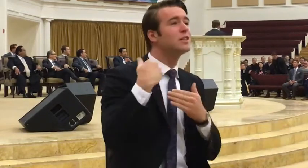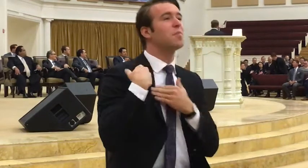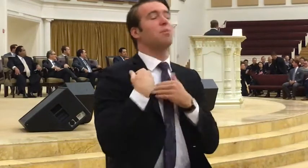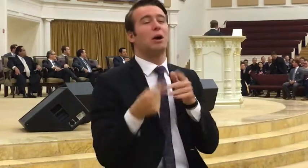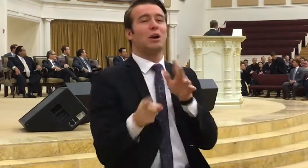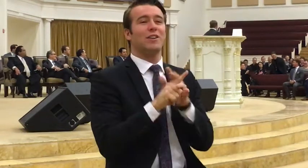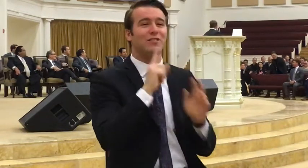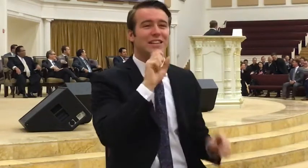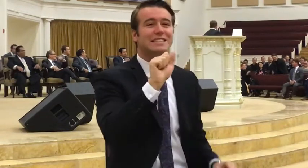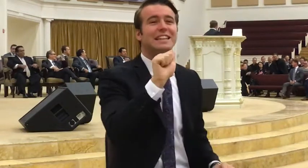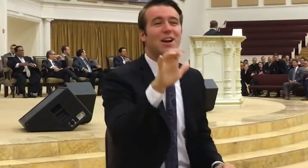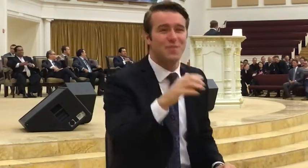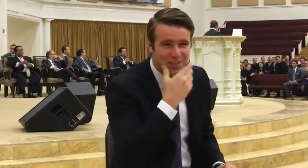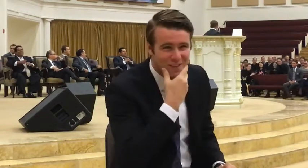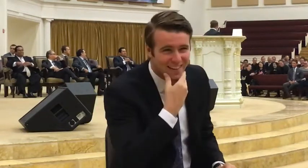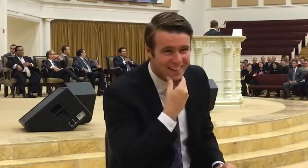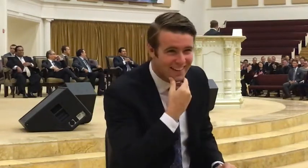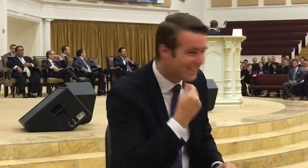Sacramento.